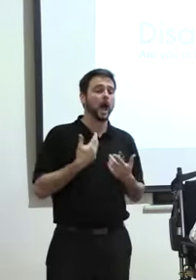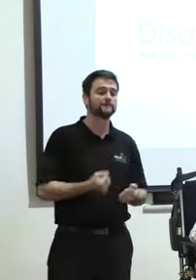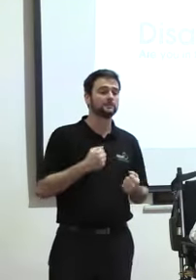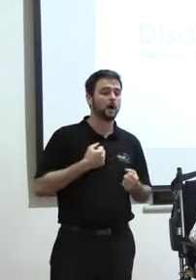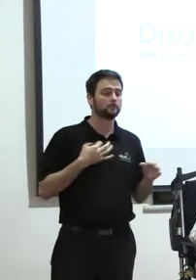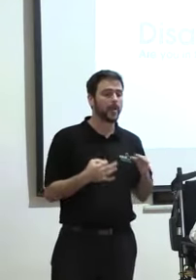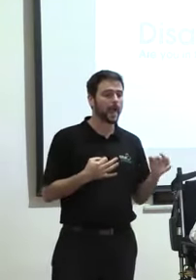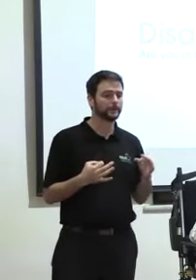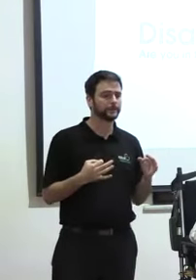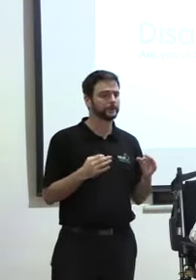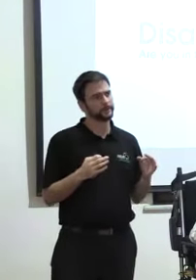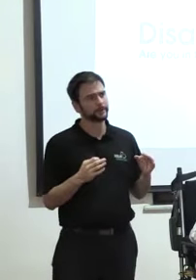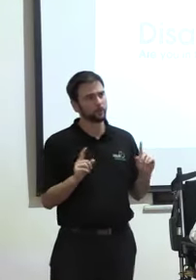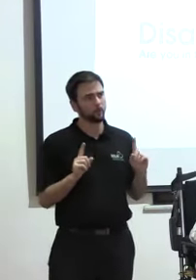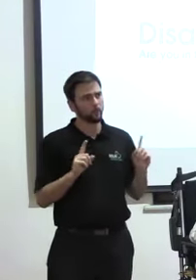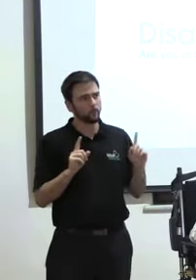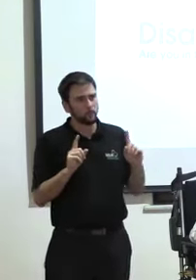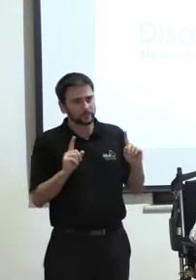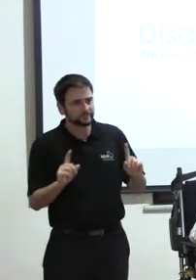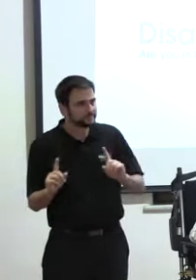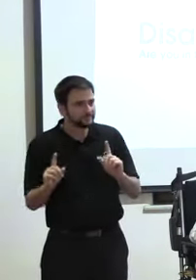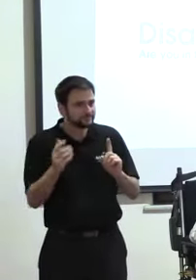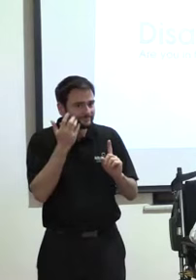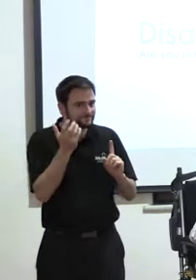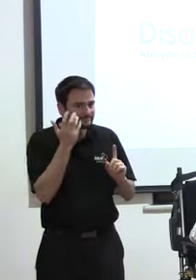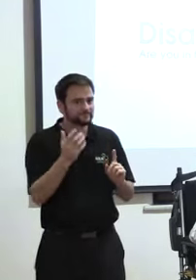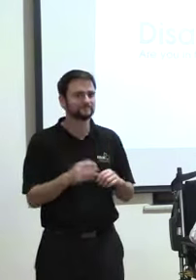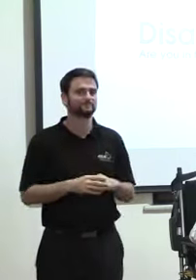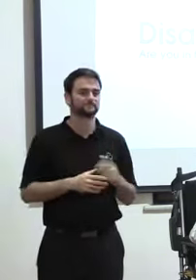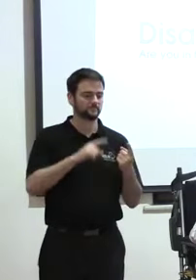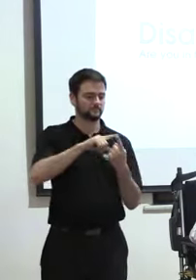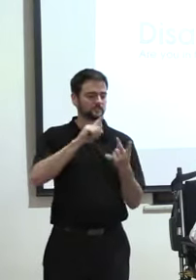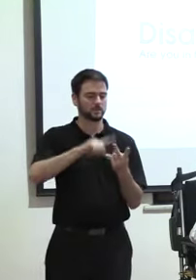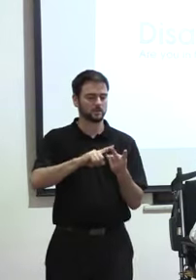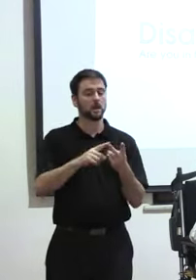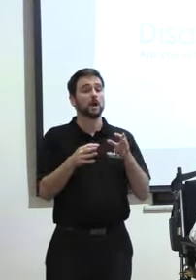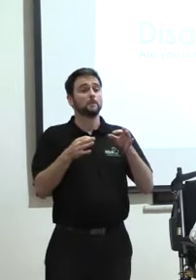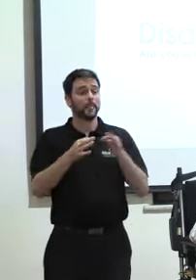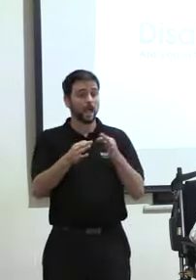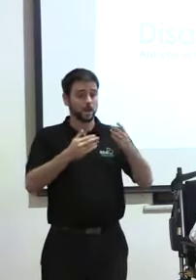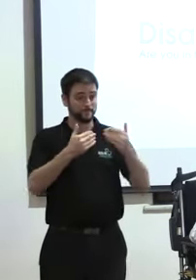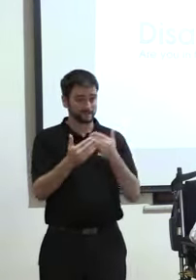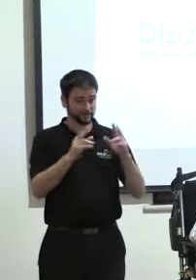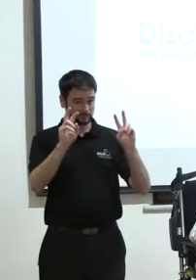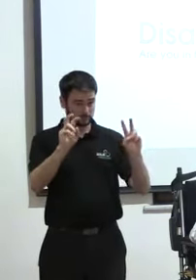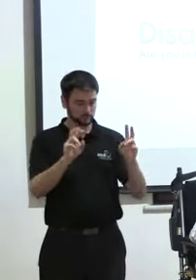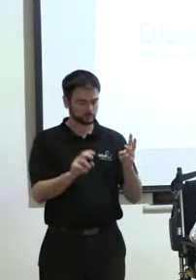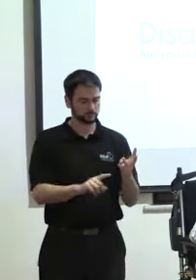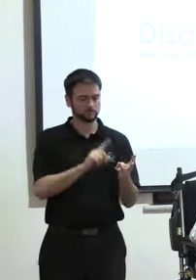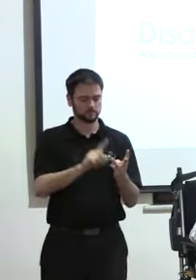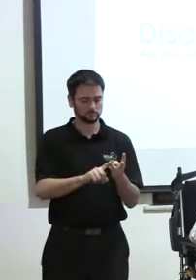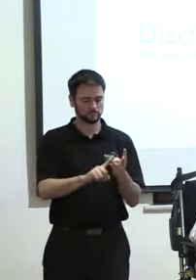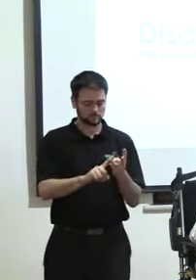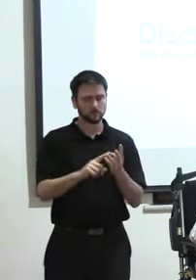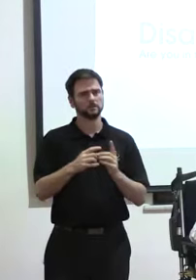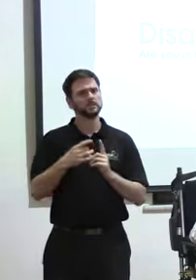workshops one's called Plan Management, and one's called Is Self-Management for Me? So this afternoon I'm going to